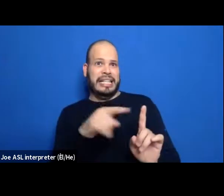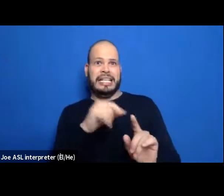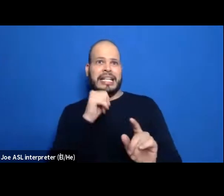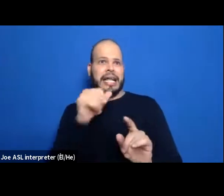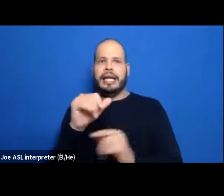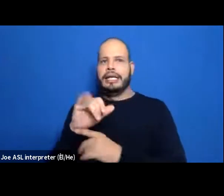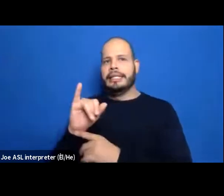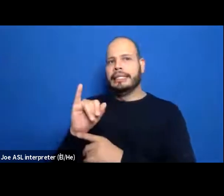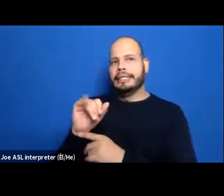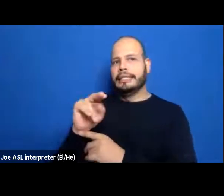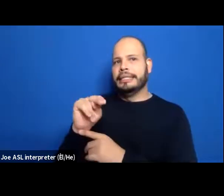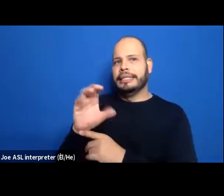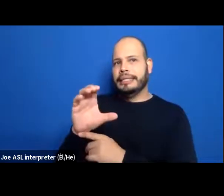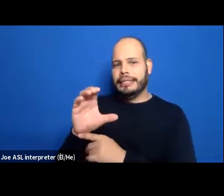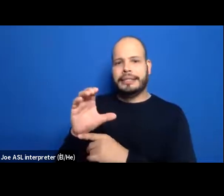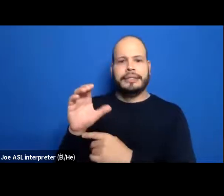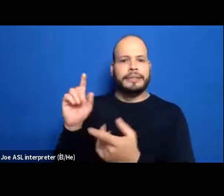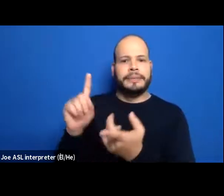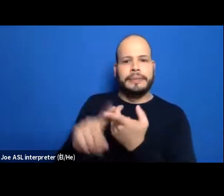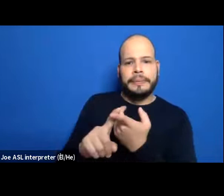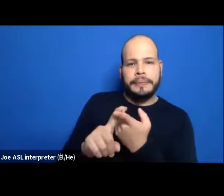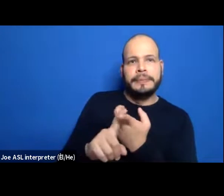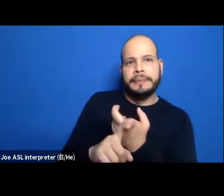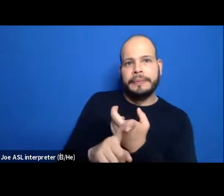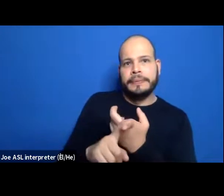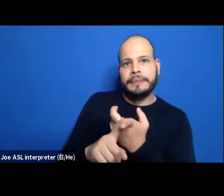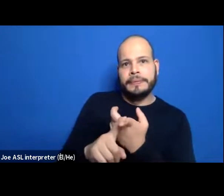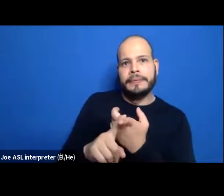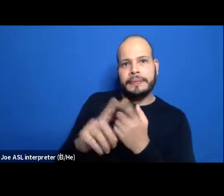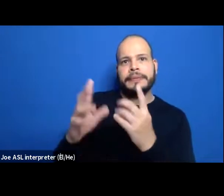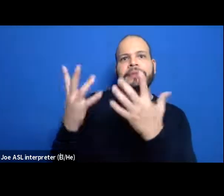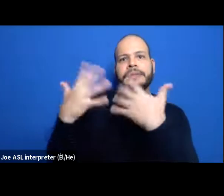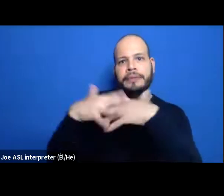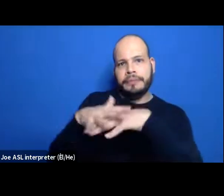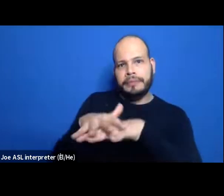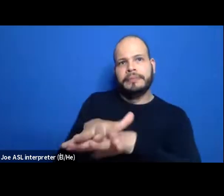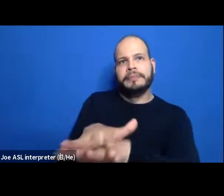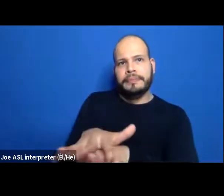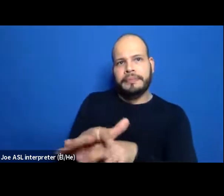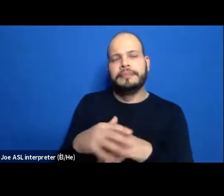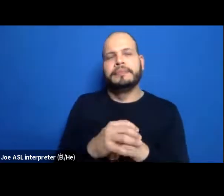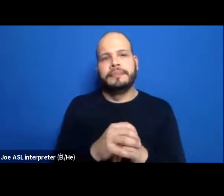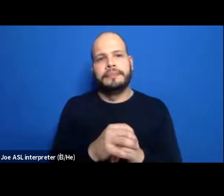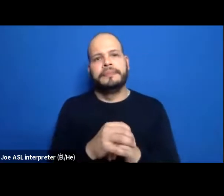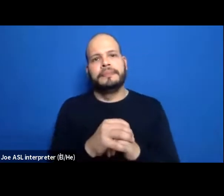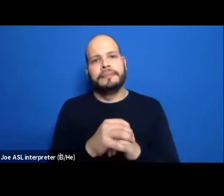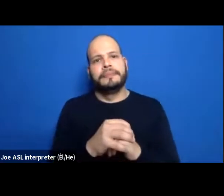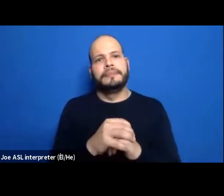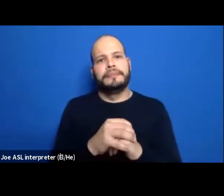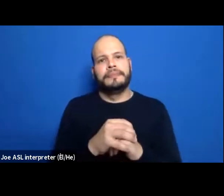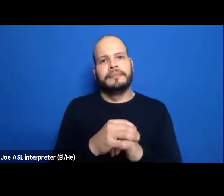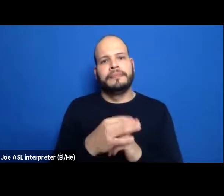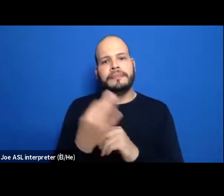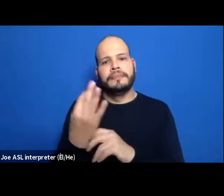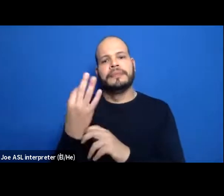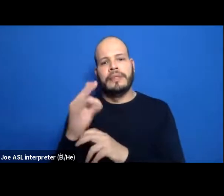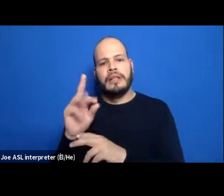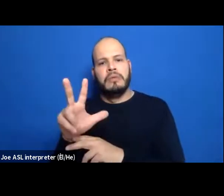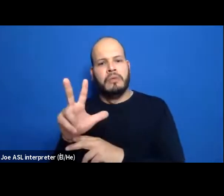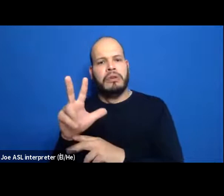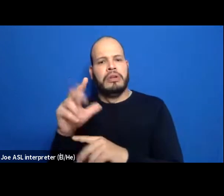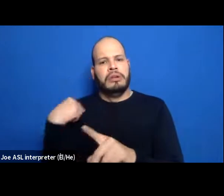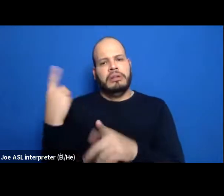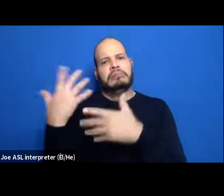1983. Now, many would say that that effort failed because it fizzled in the early 80s, which then gave way to the crack